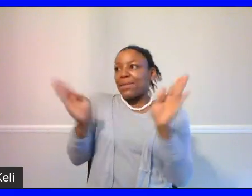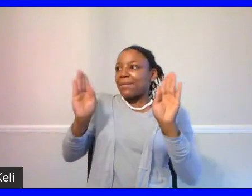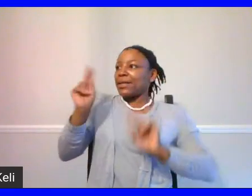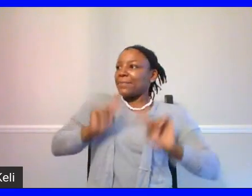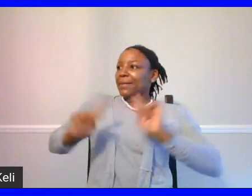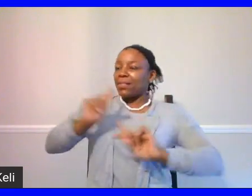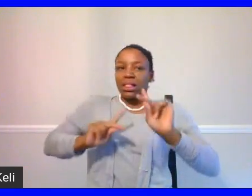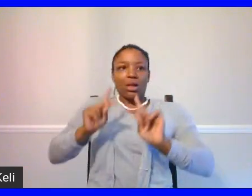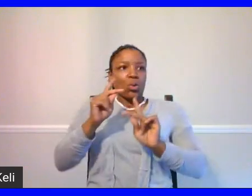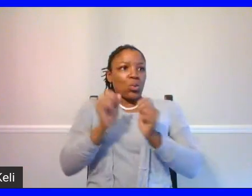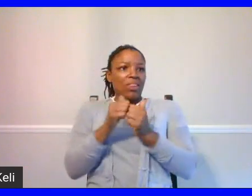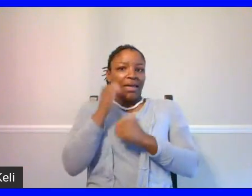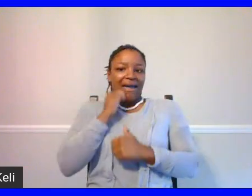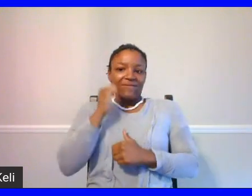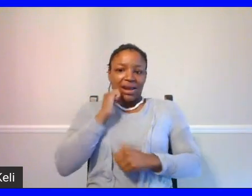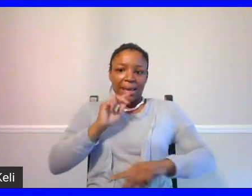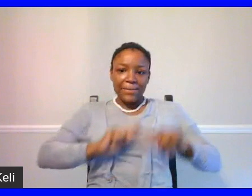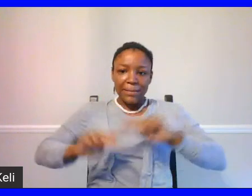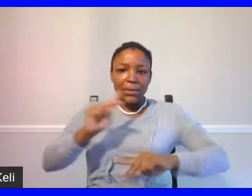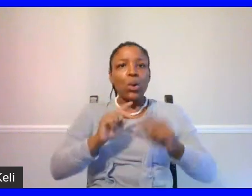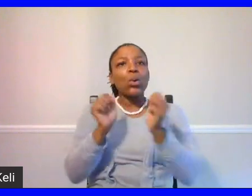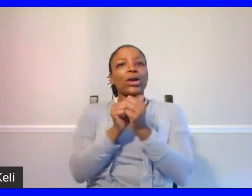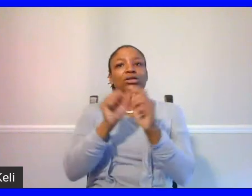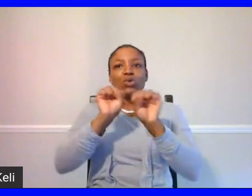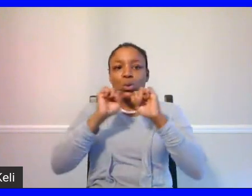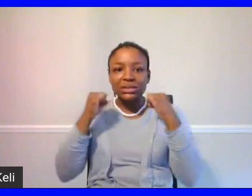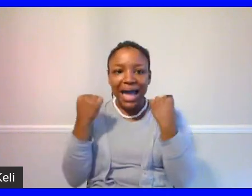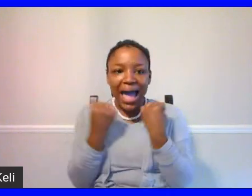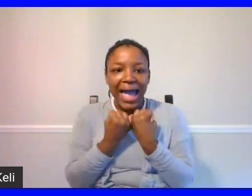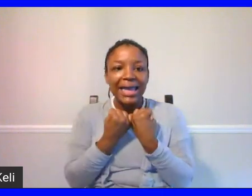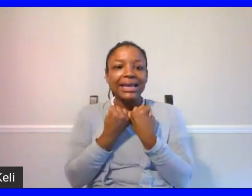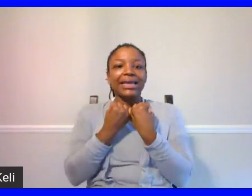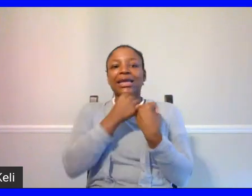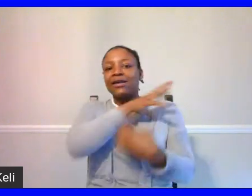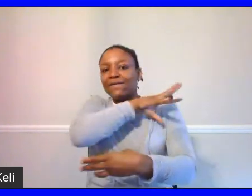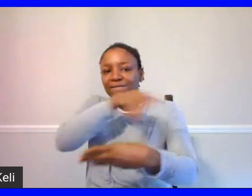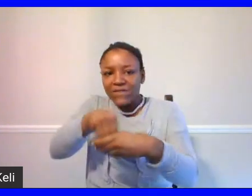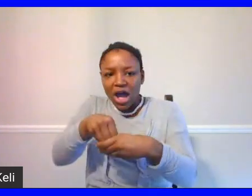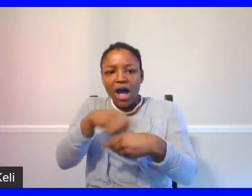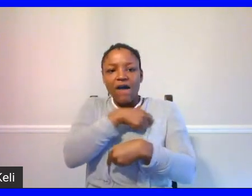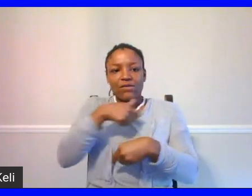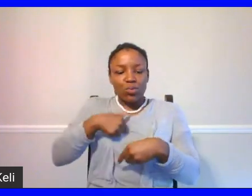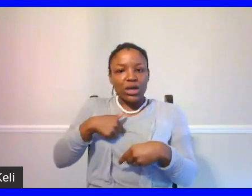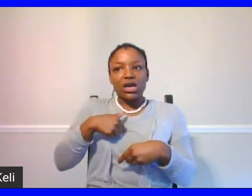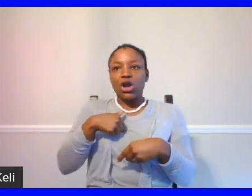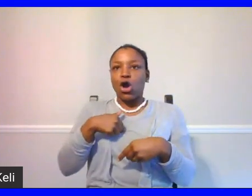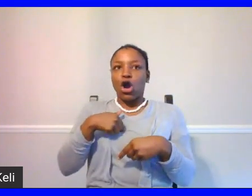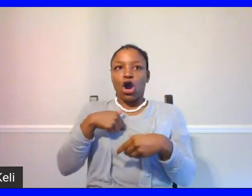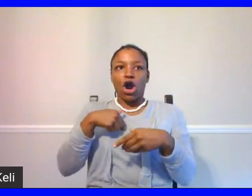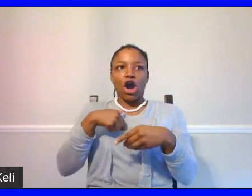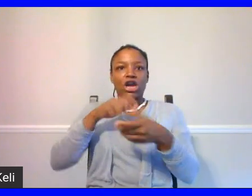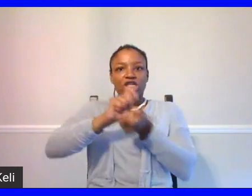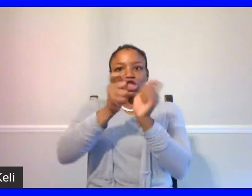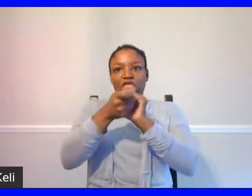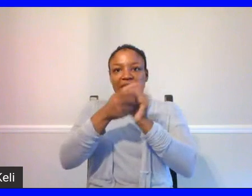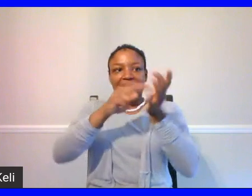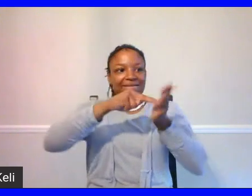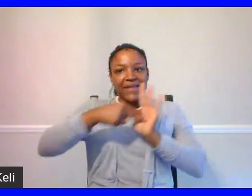everyday folks, with society, you know, we are redefining systems and we're redefining